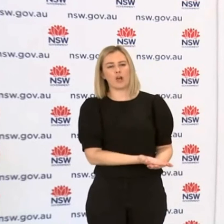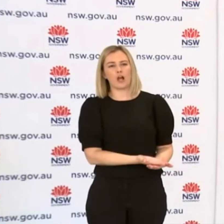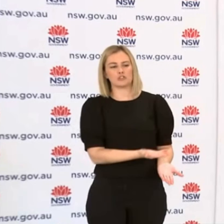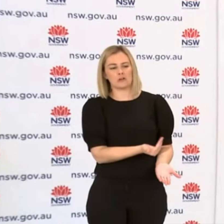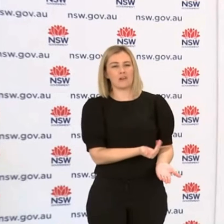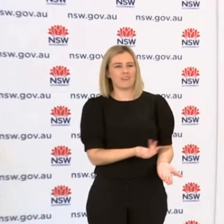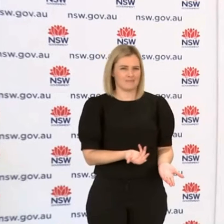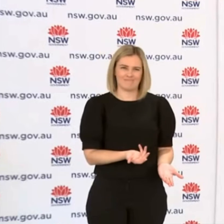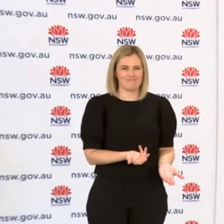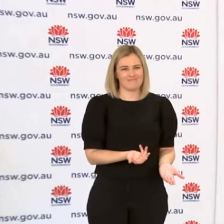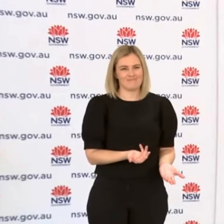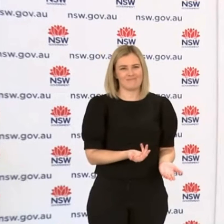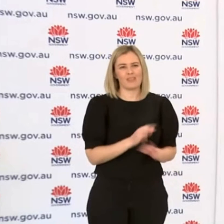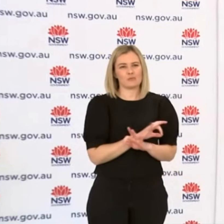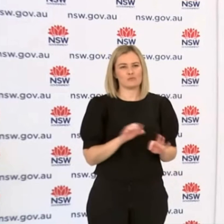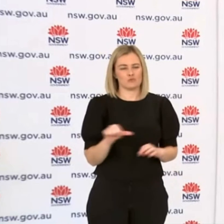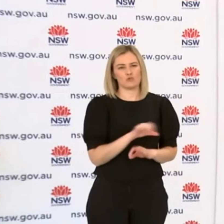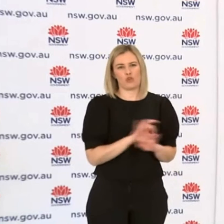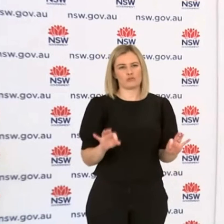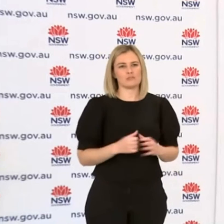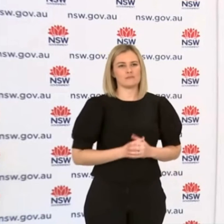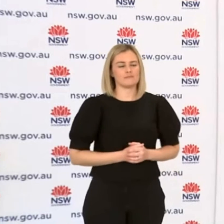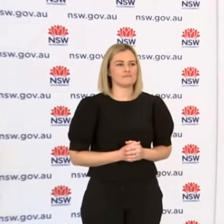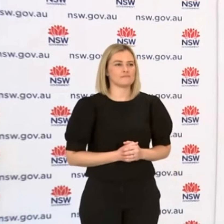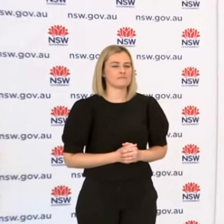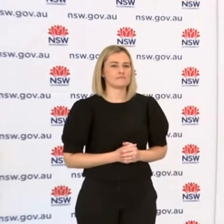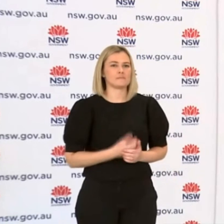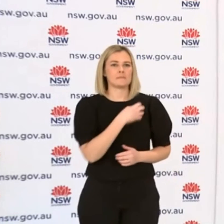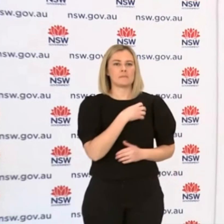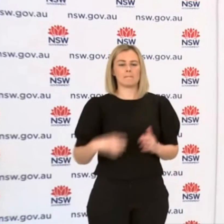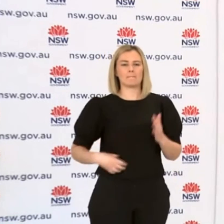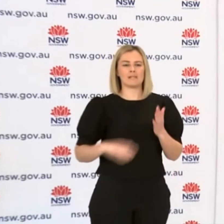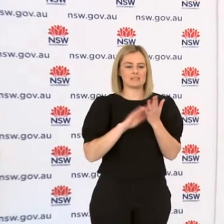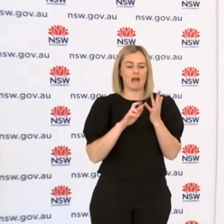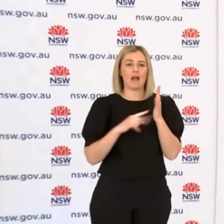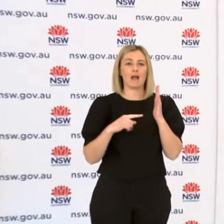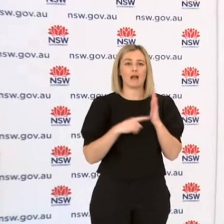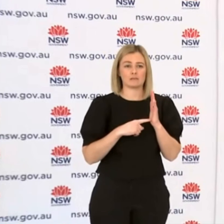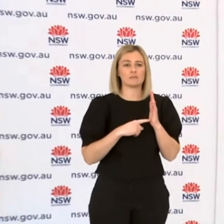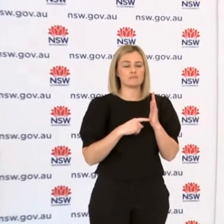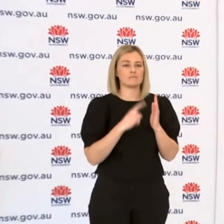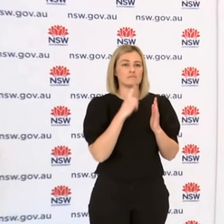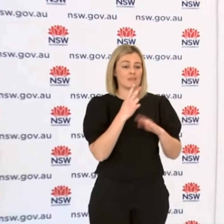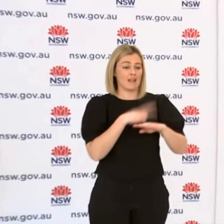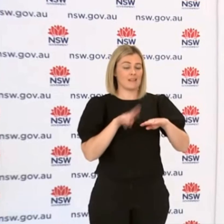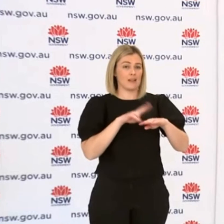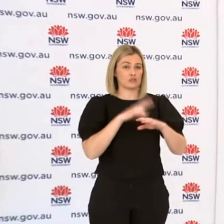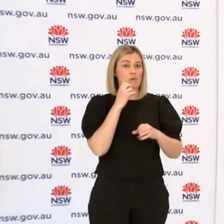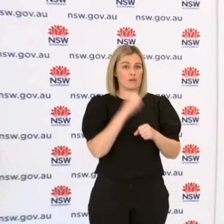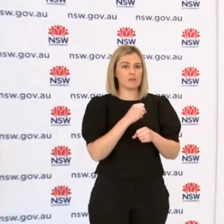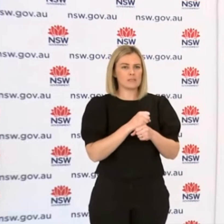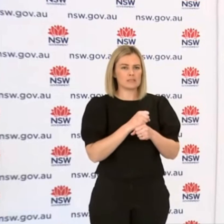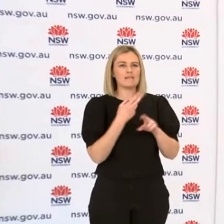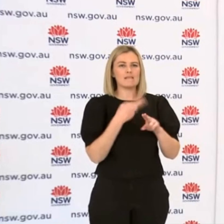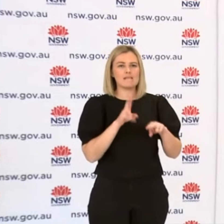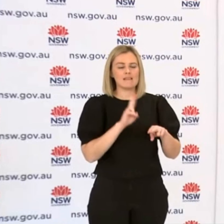they shouldn't have had. The Minister Hunt has indicated that the federal government is jumping on every case that they